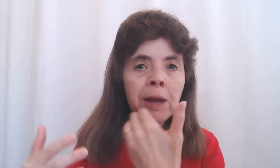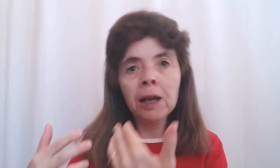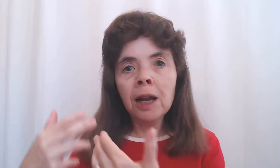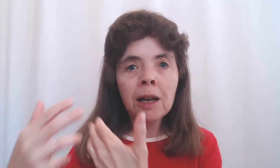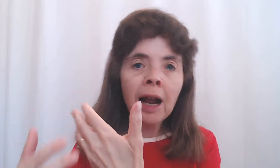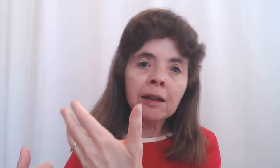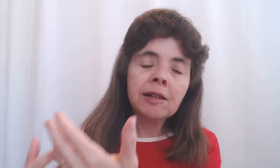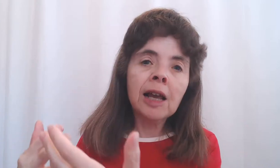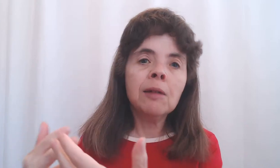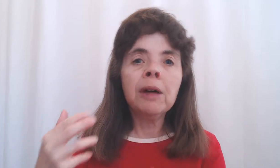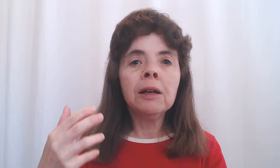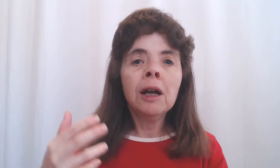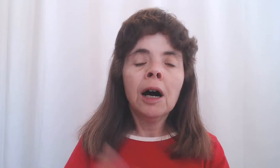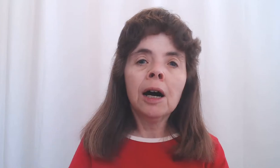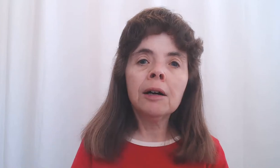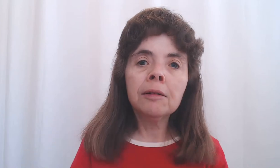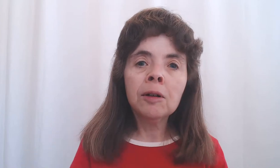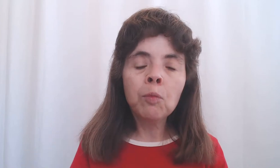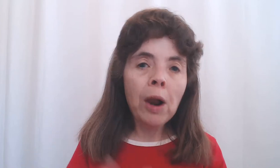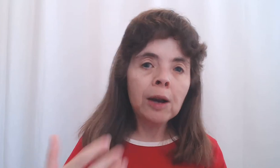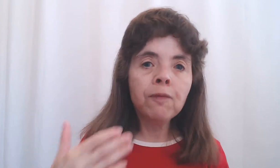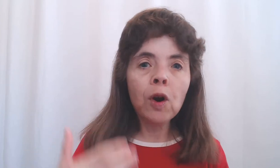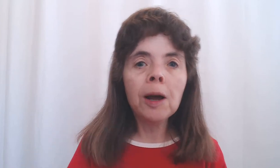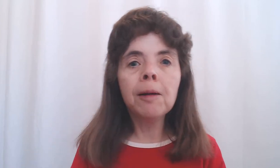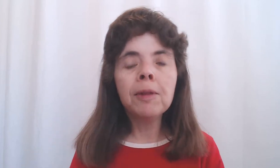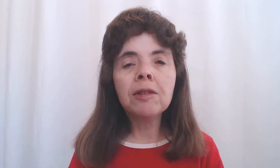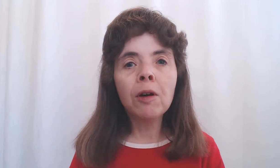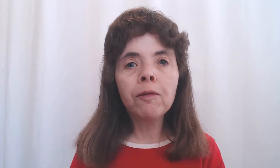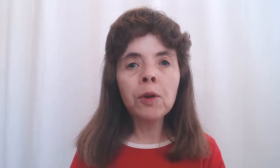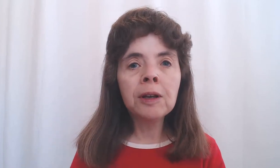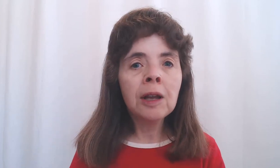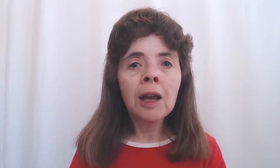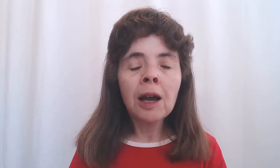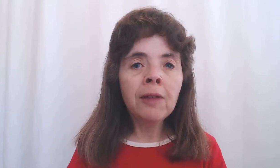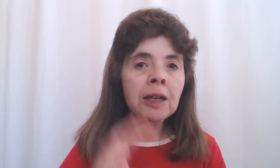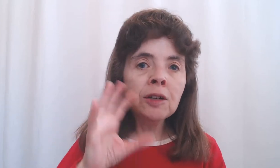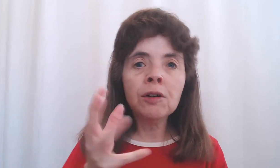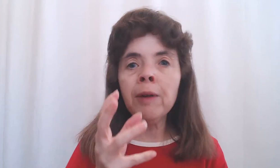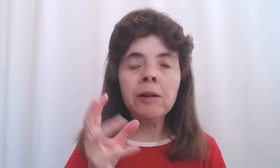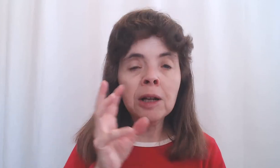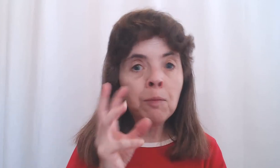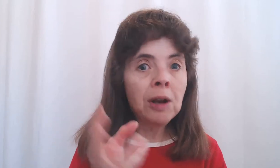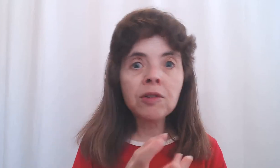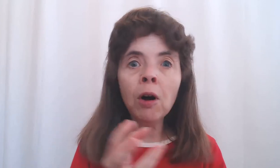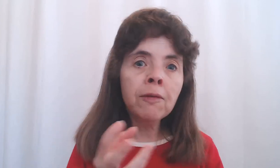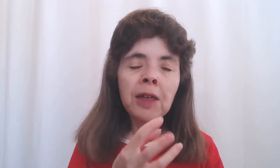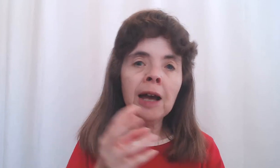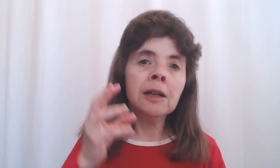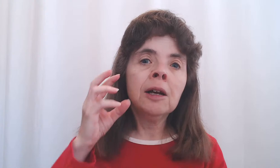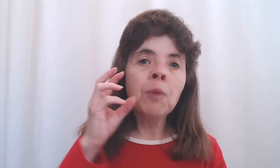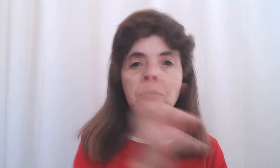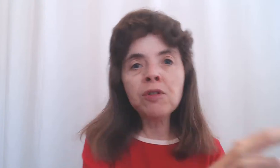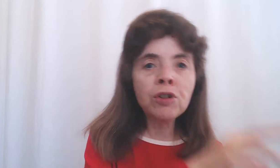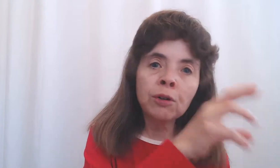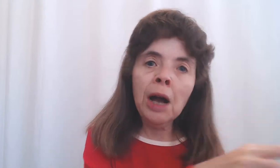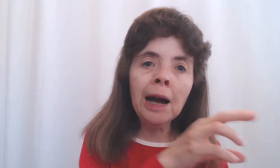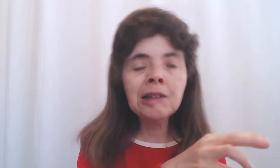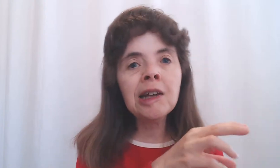man, Ananias, came and prayed for him and so forth. And then he turned around and he embraced all of that propositional content